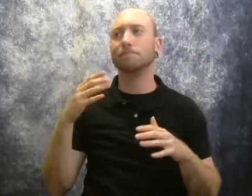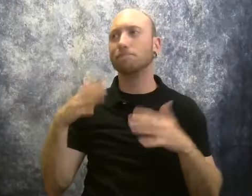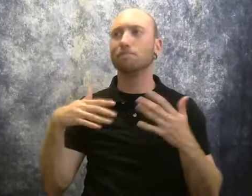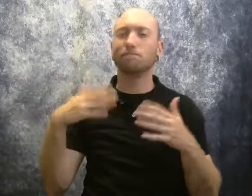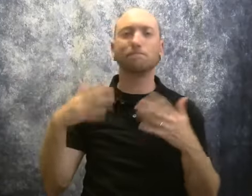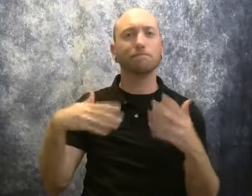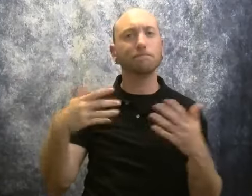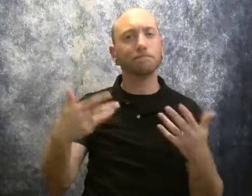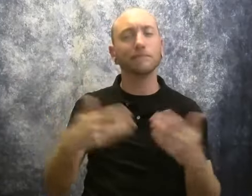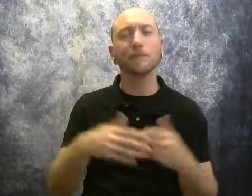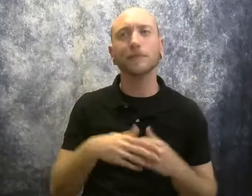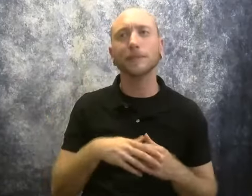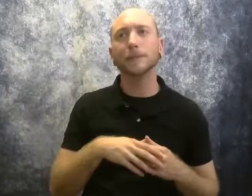So that went on for a period.